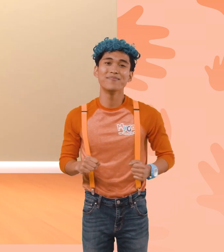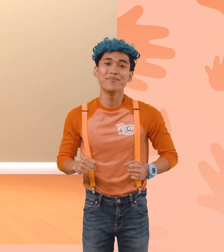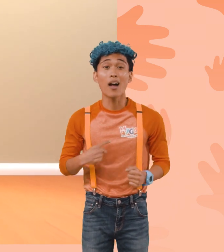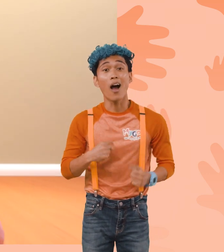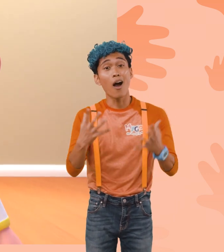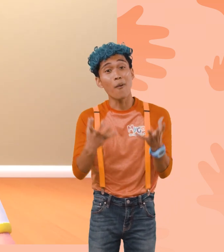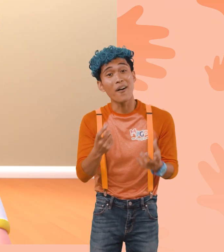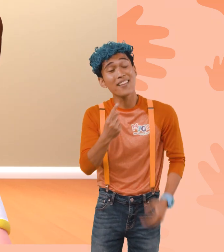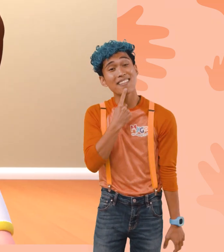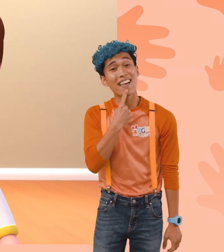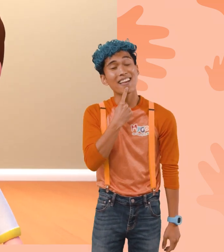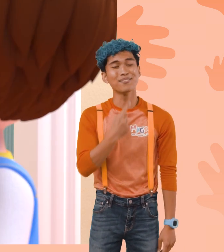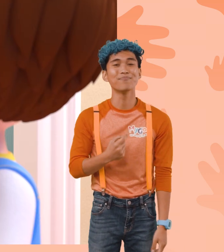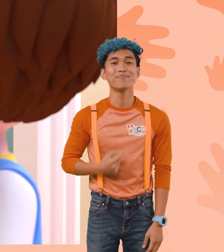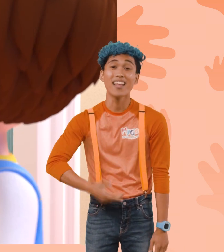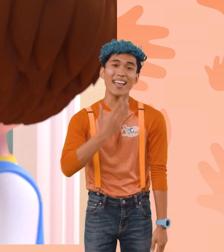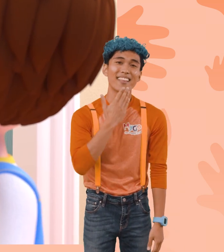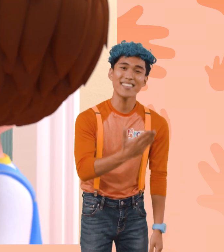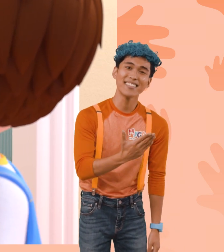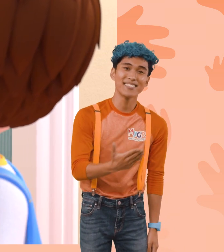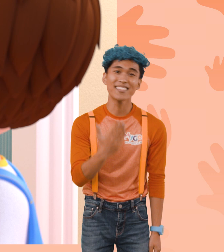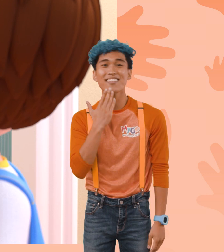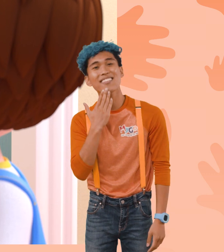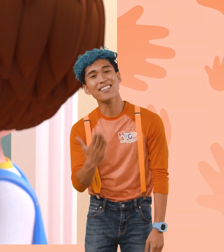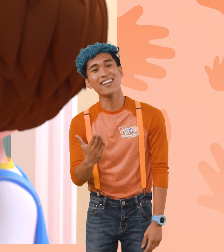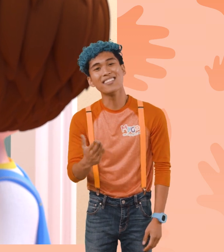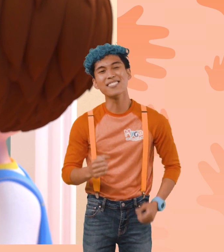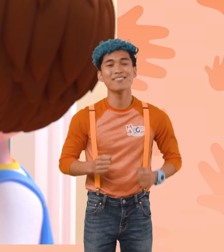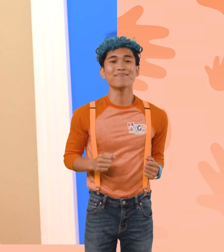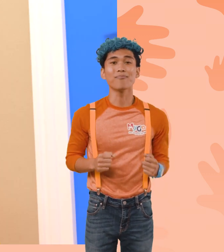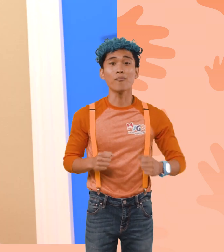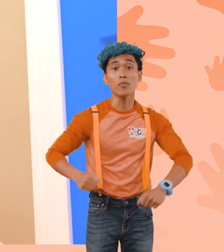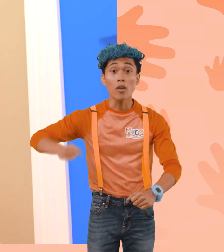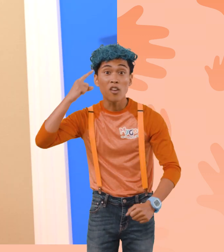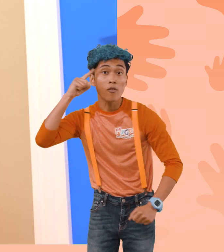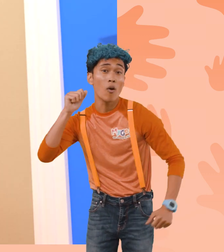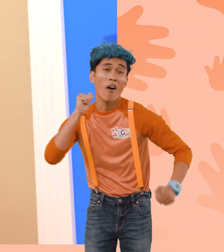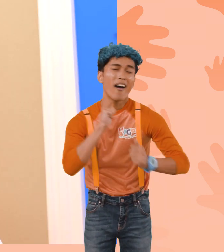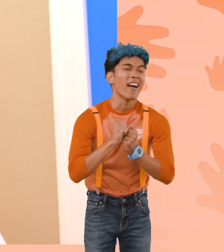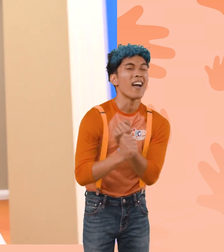To say thank you, thank you.